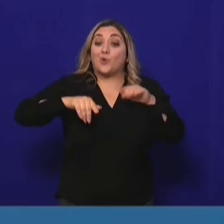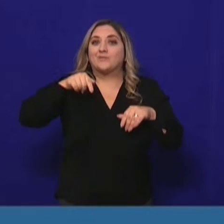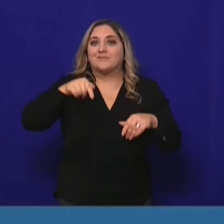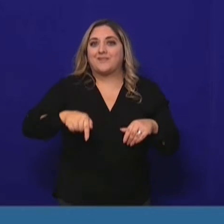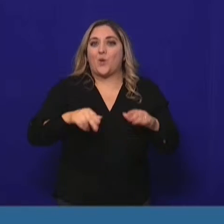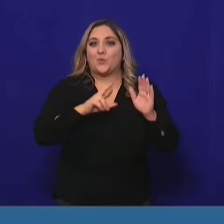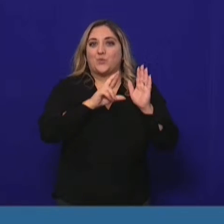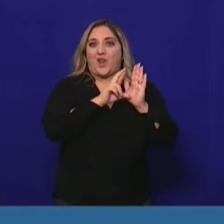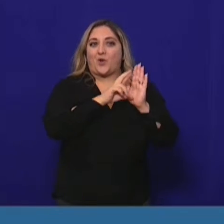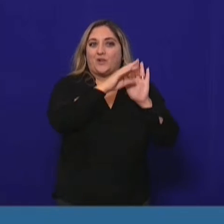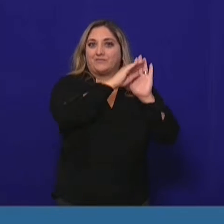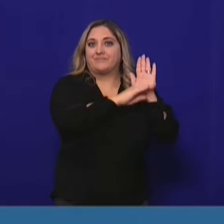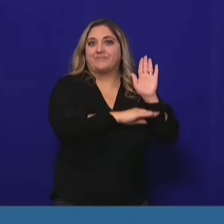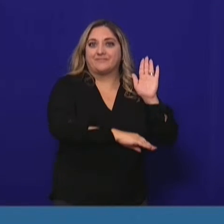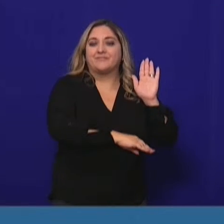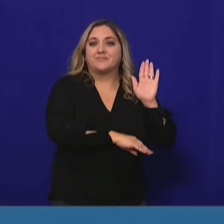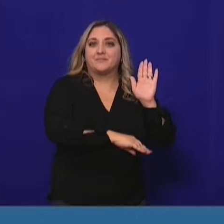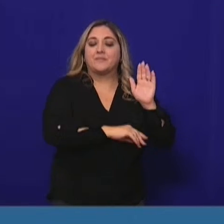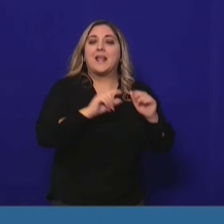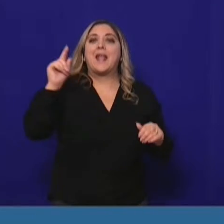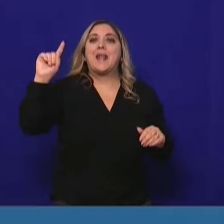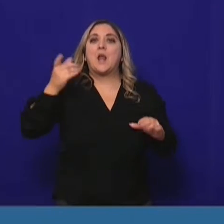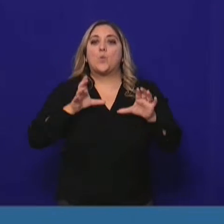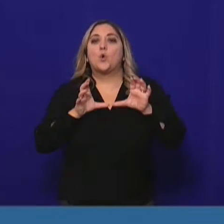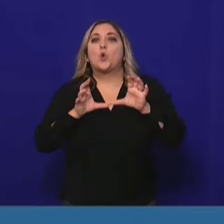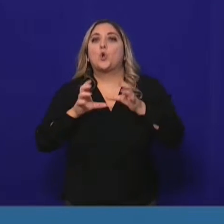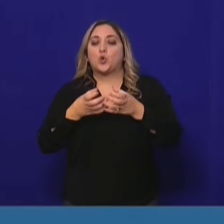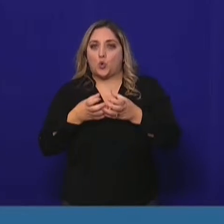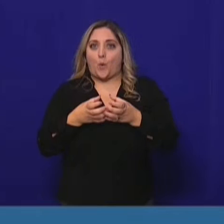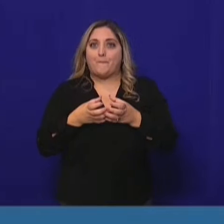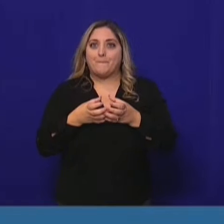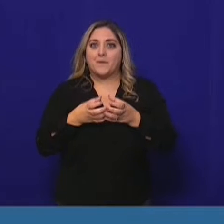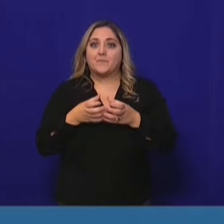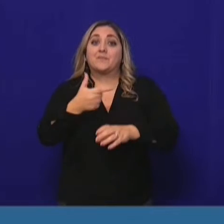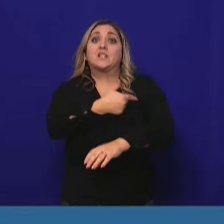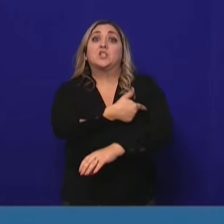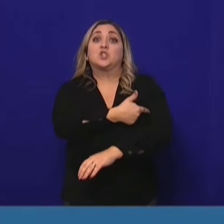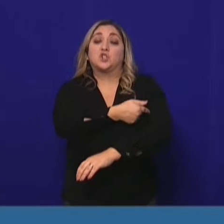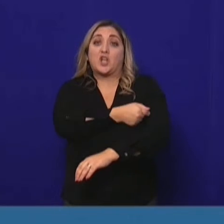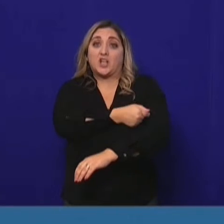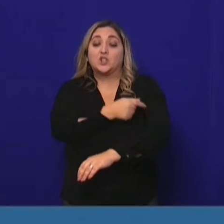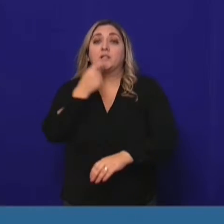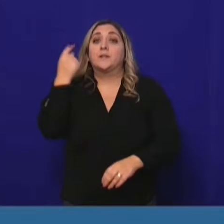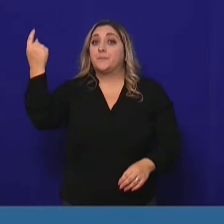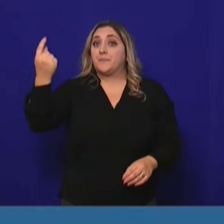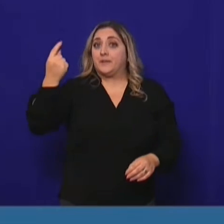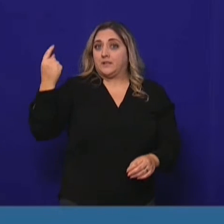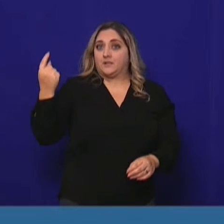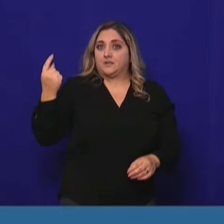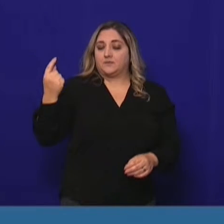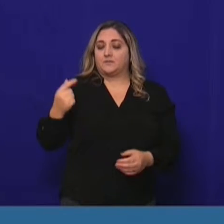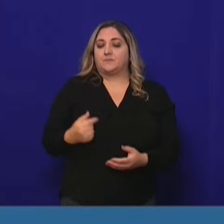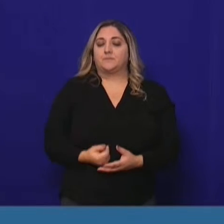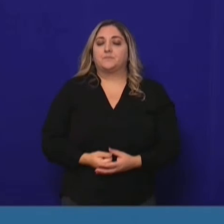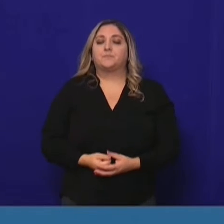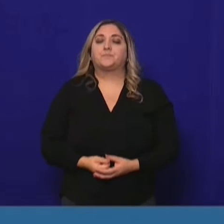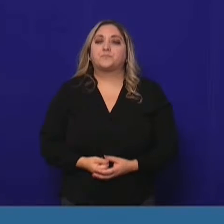il-prinċipji. U allura l-ewwel grupp ta' nies li ħajkun qiegħed jiġi offrut il-vaccine